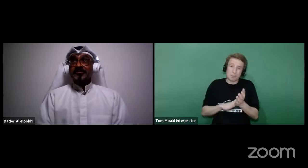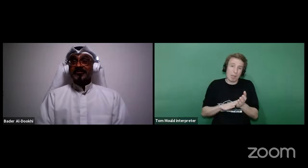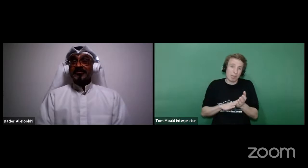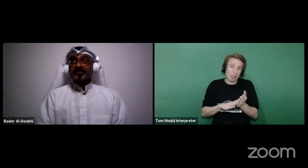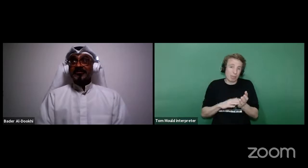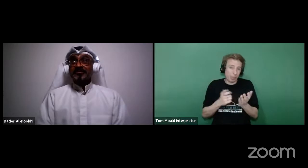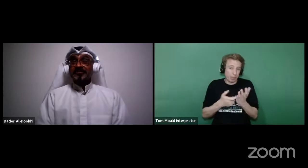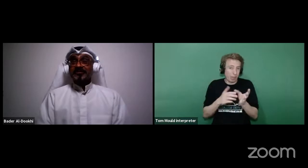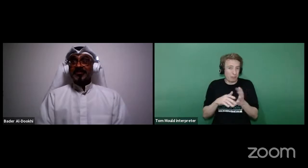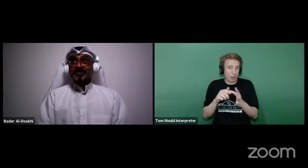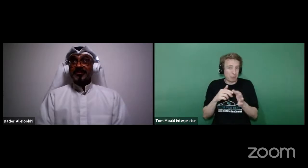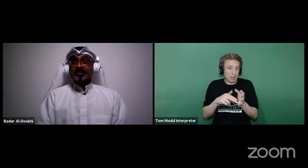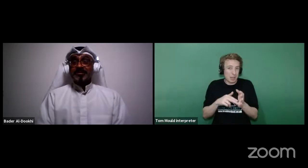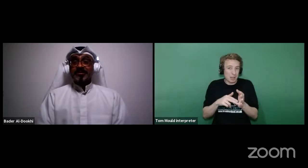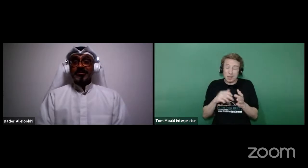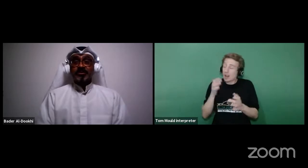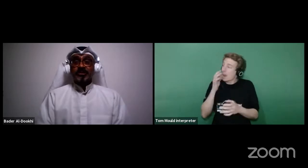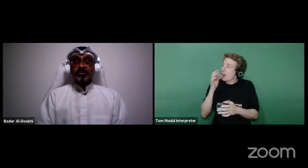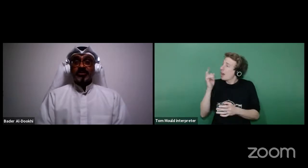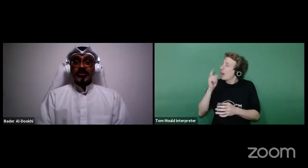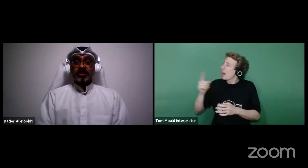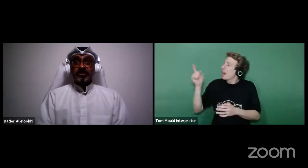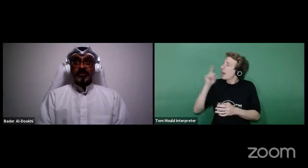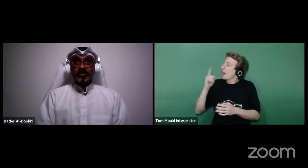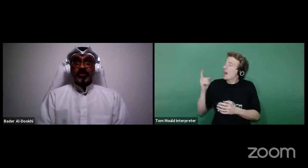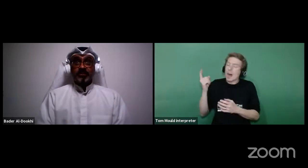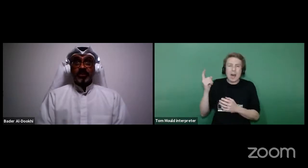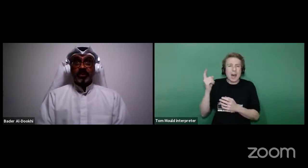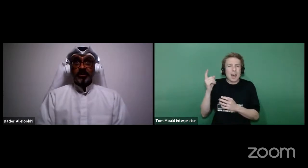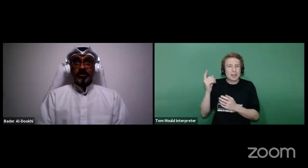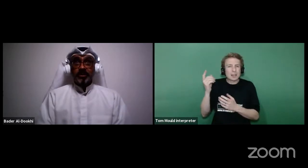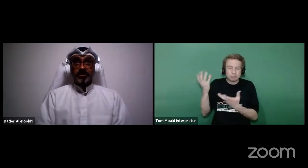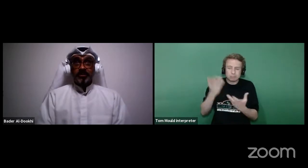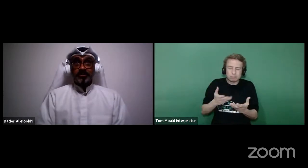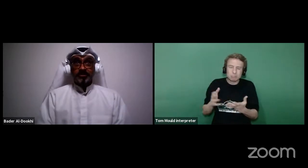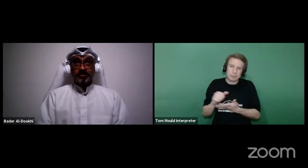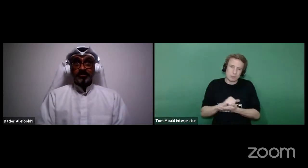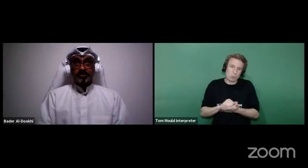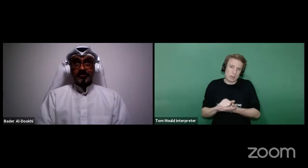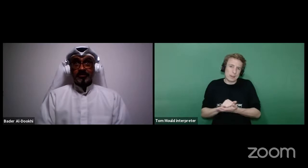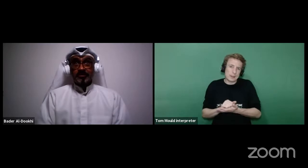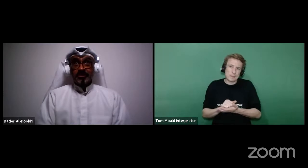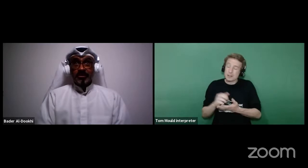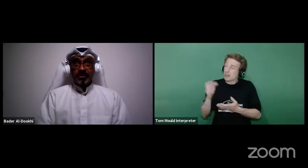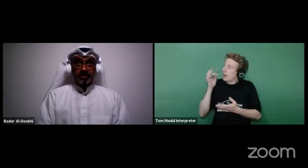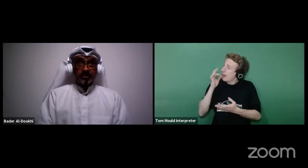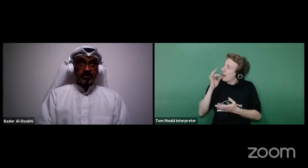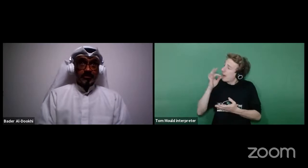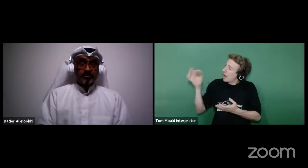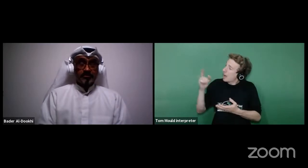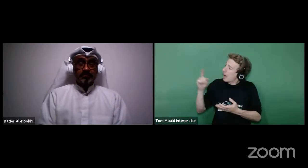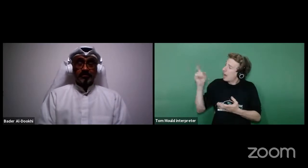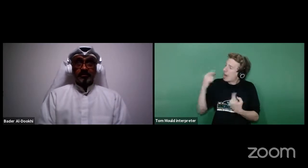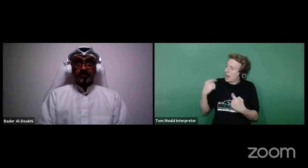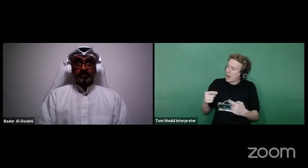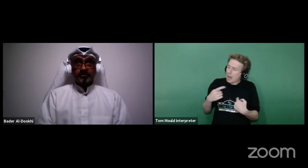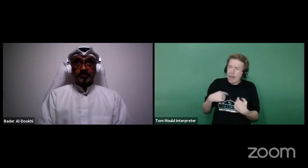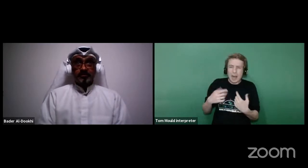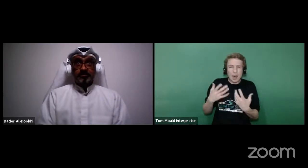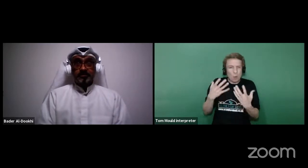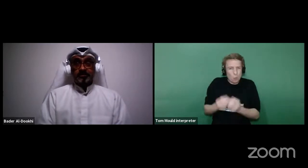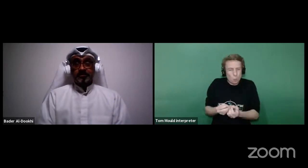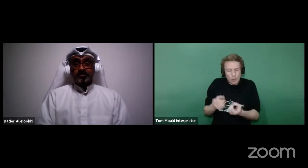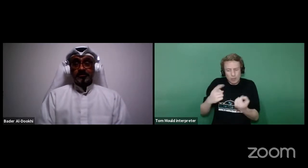upon us, just as I ask Him to make us from those who stand Ramadan and fast Ramadan,